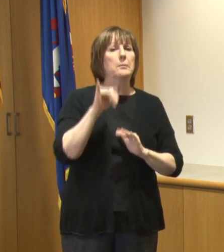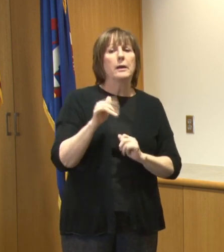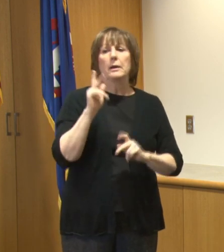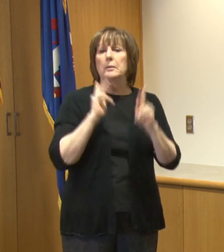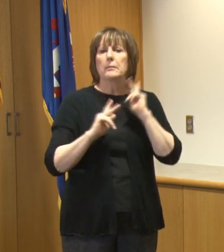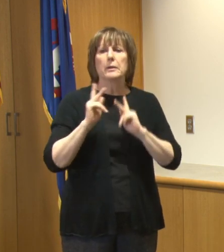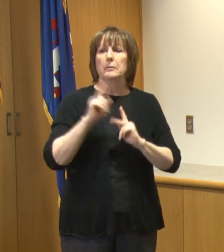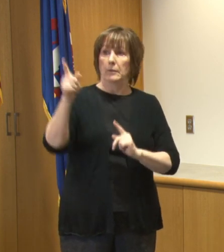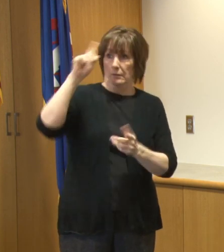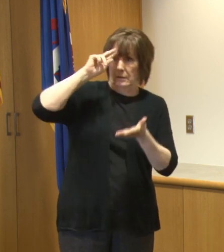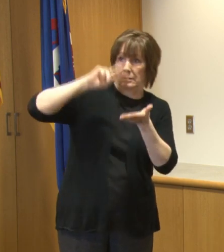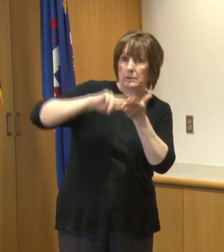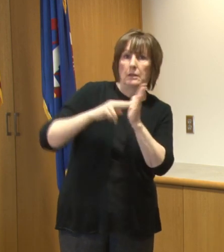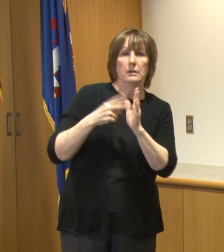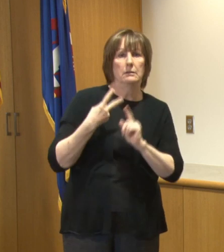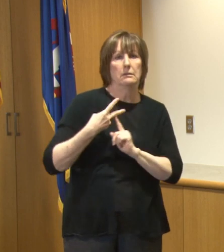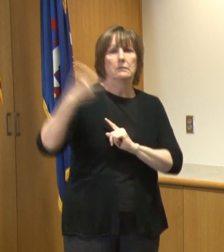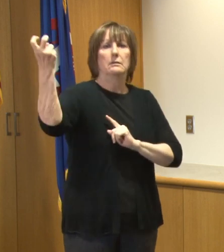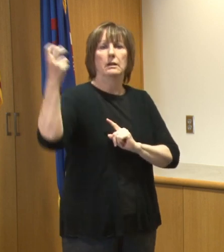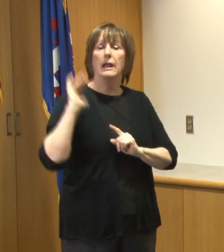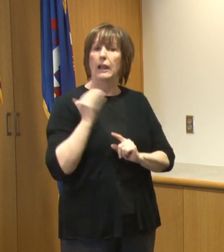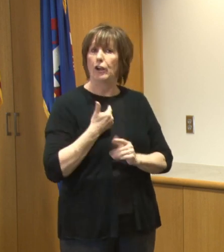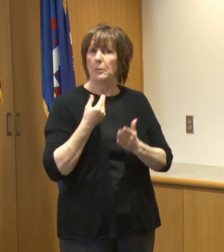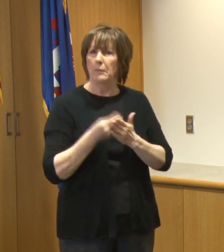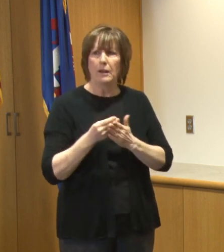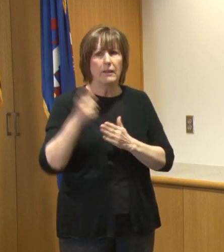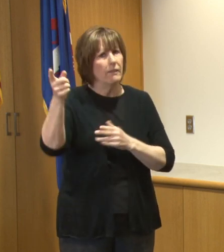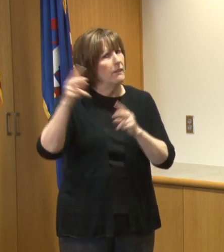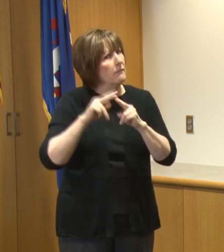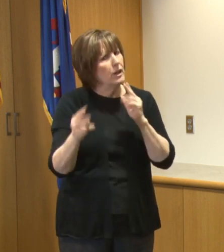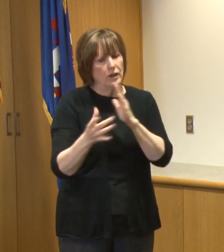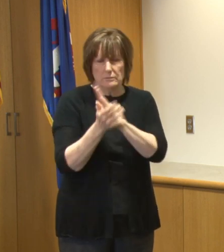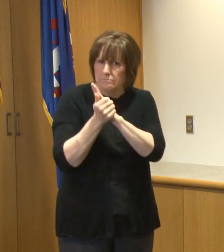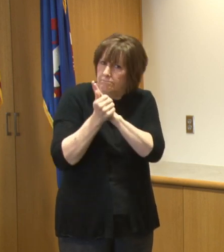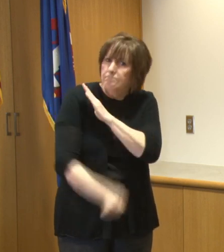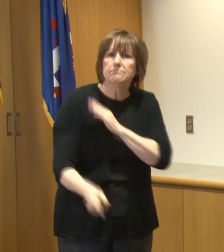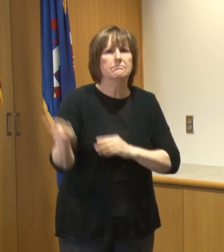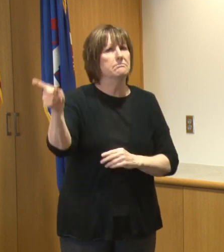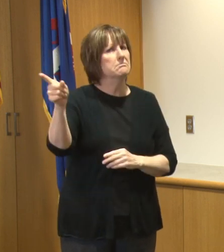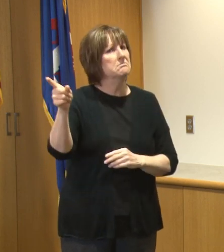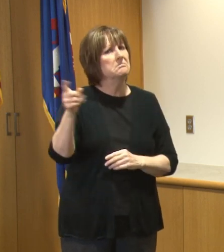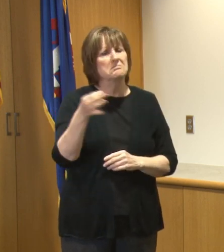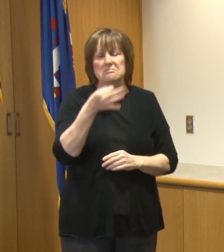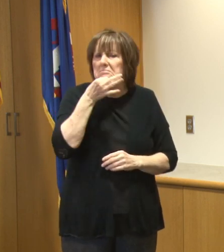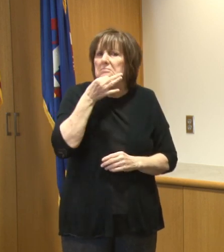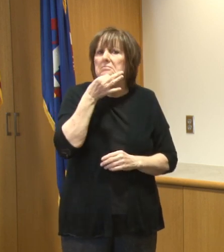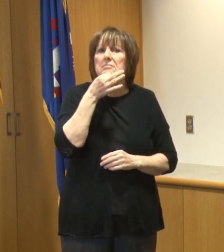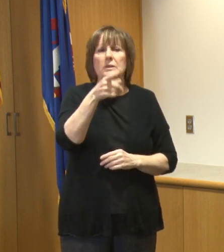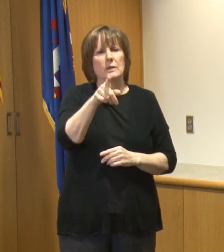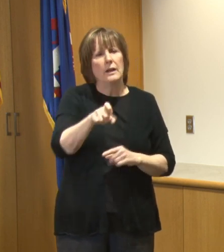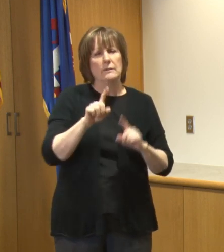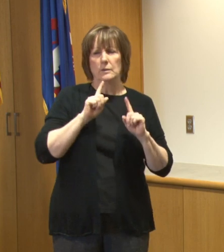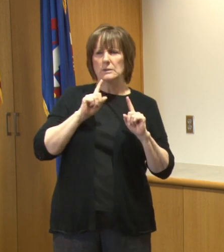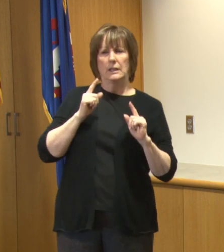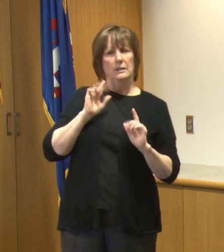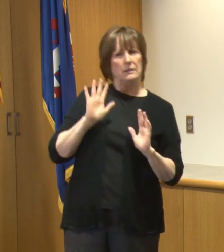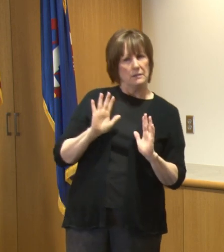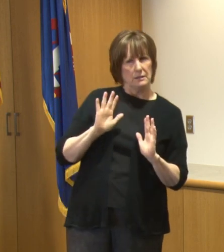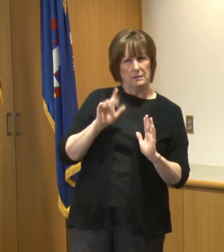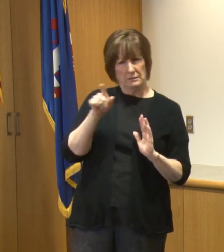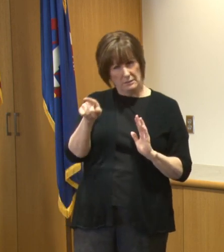individuals intent on taking our money. And they're very skilled at it. And so we really have to take pause and say, is this too good to be